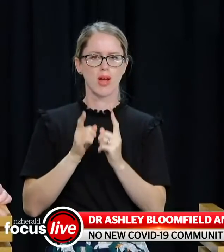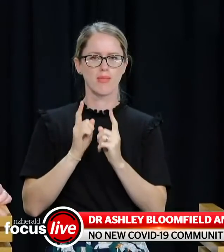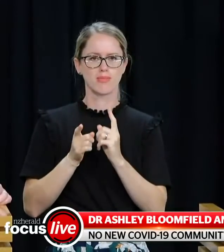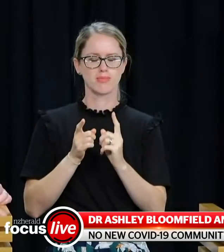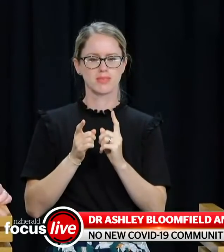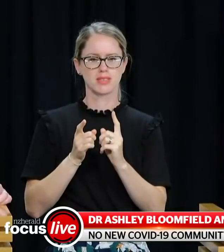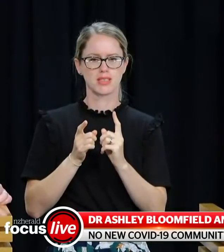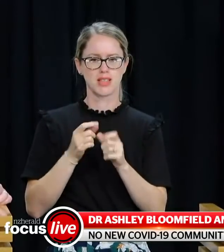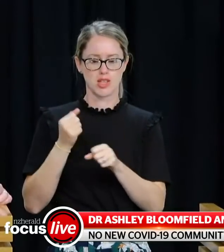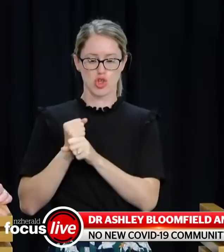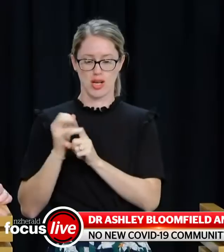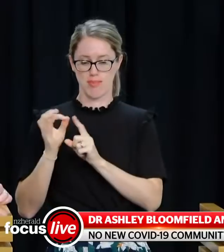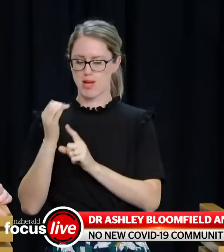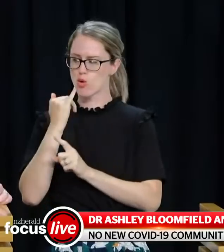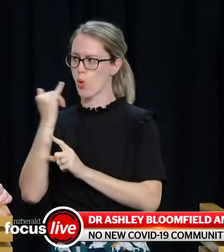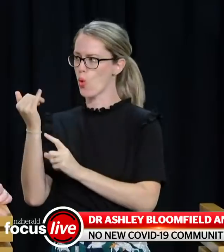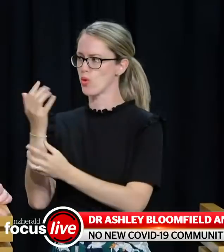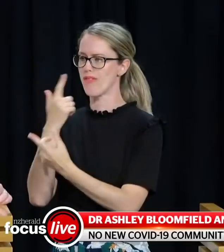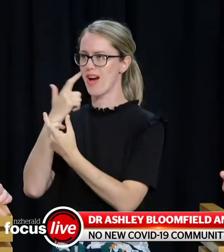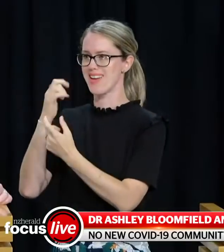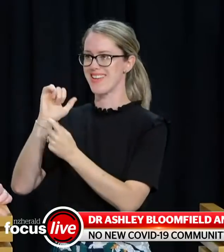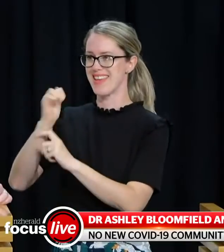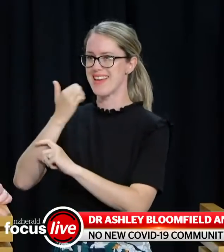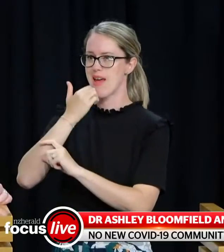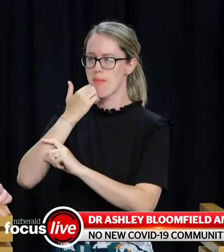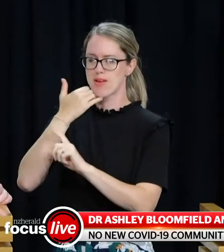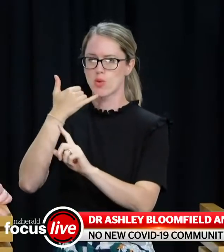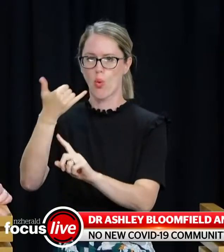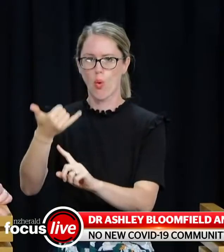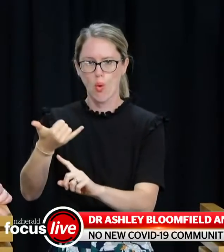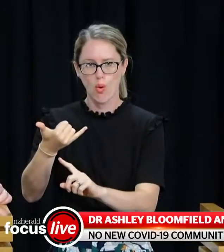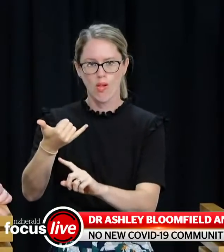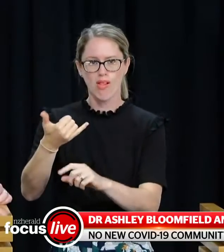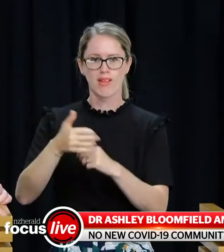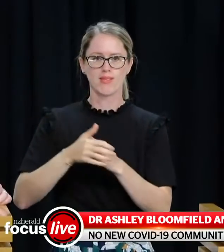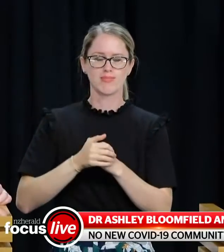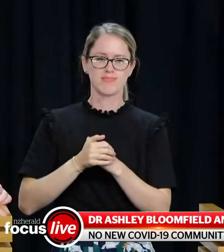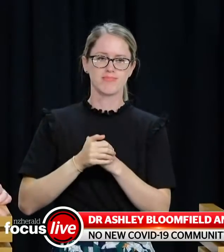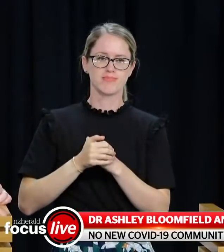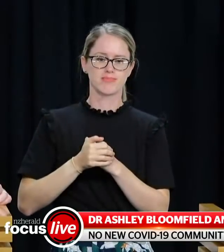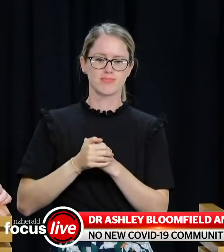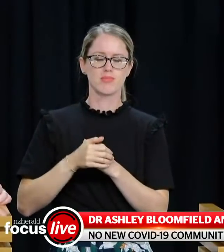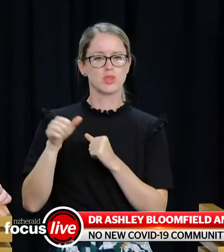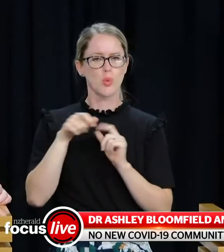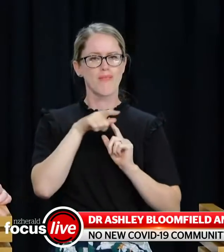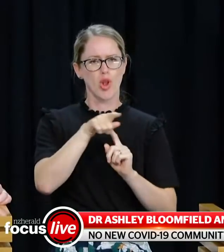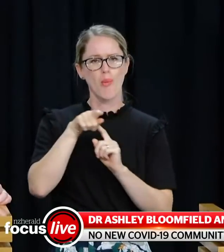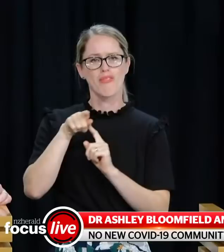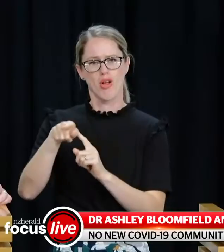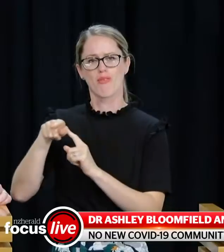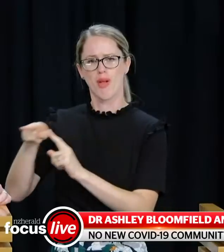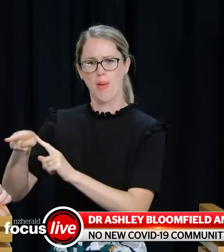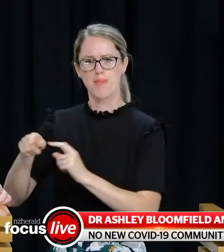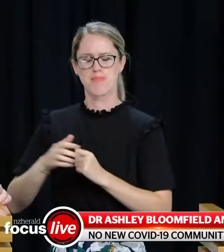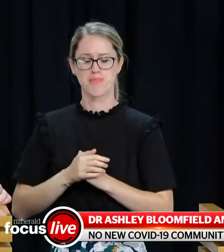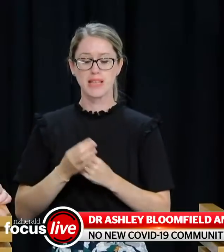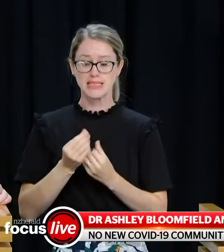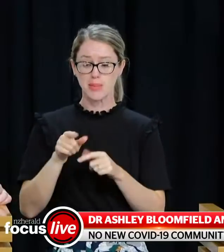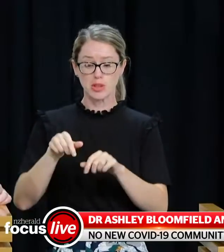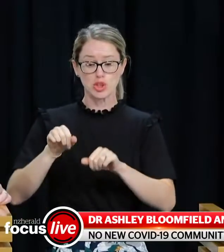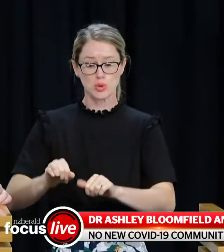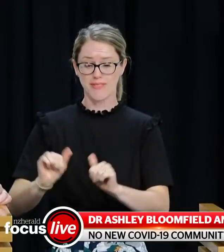that a GP had been called to see that it checked with their contact information. And I should say that some of these students